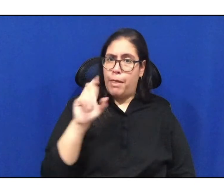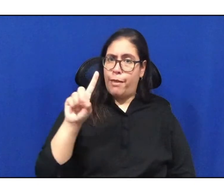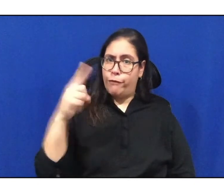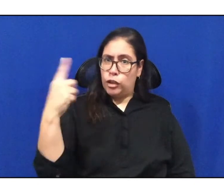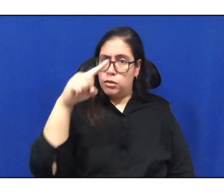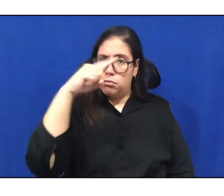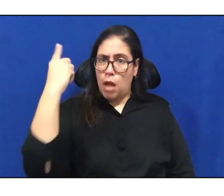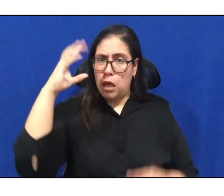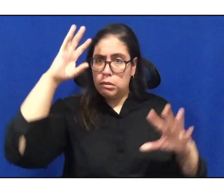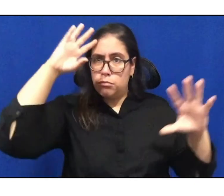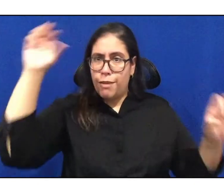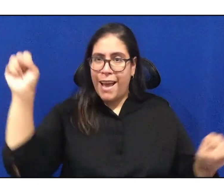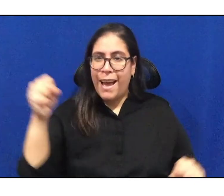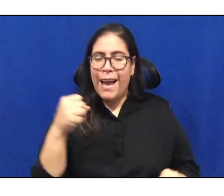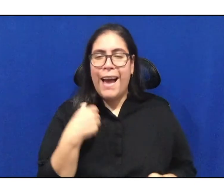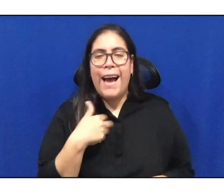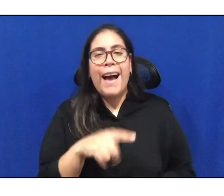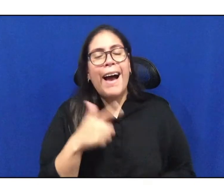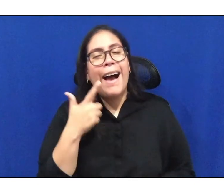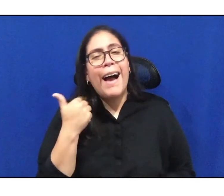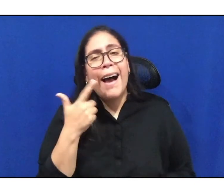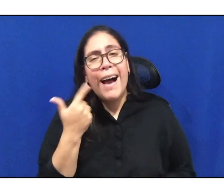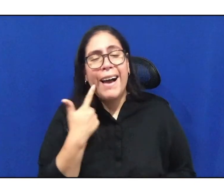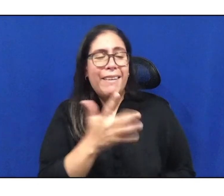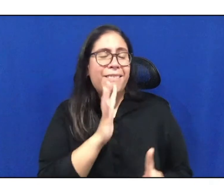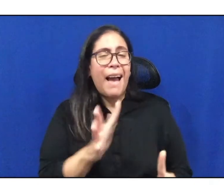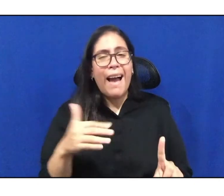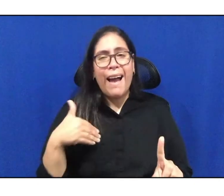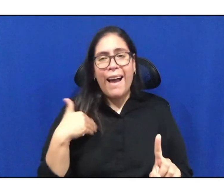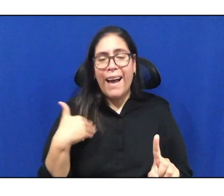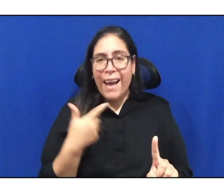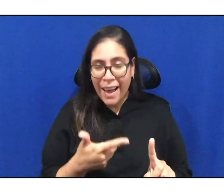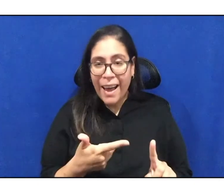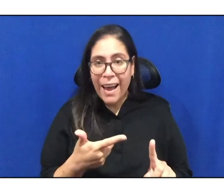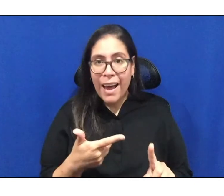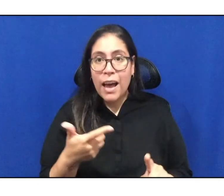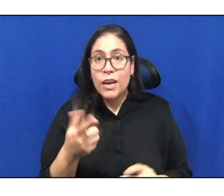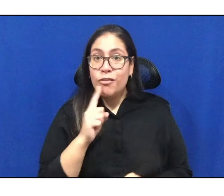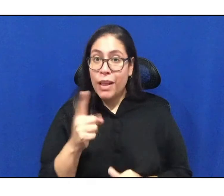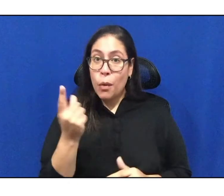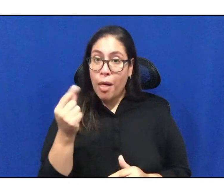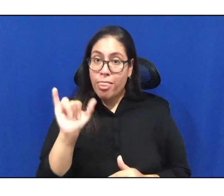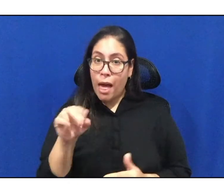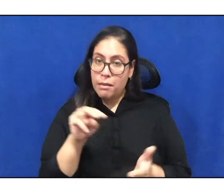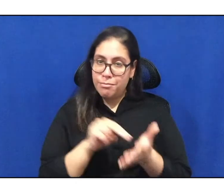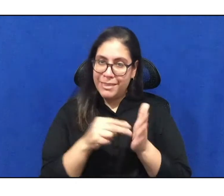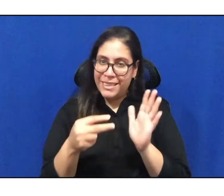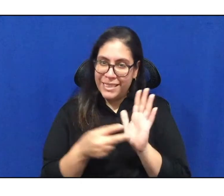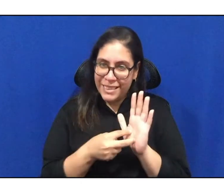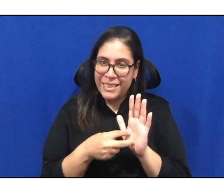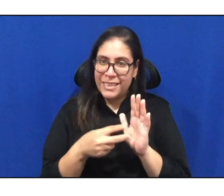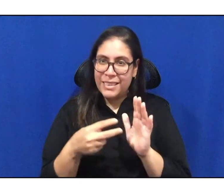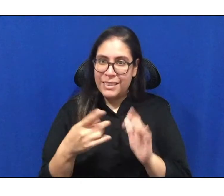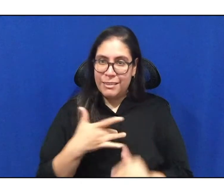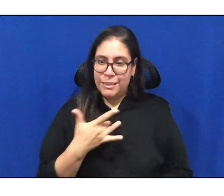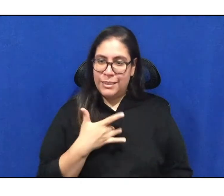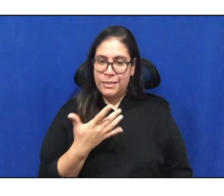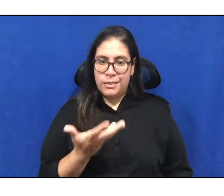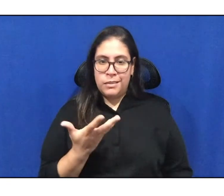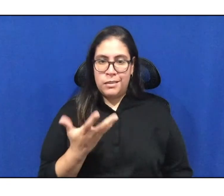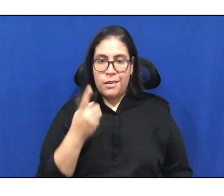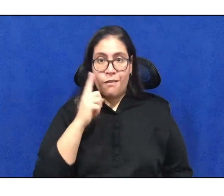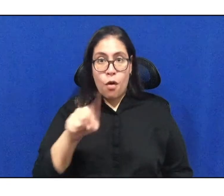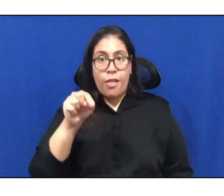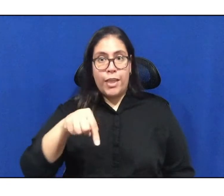right? And I was like, okay. And what it meant for this generation to come of